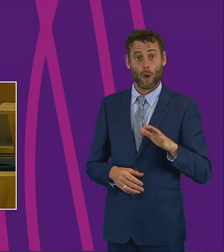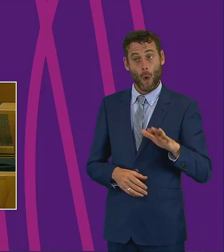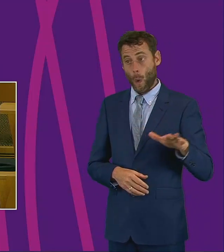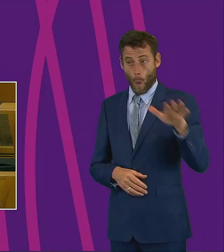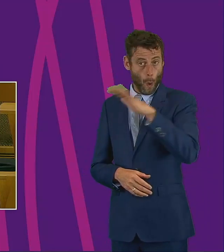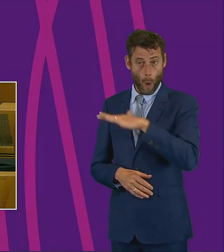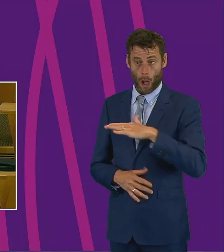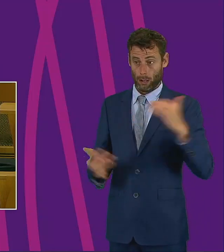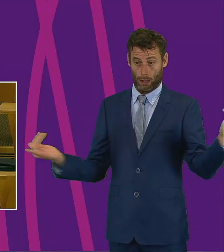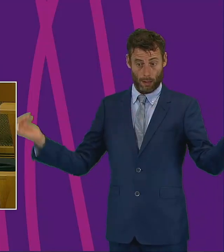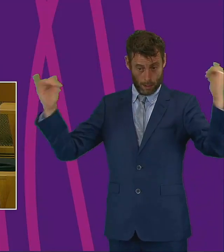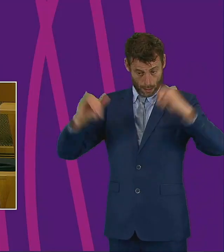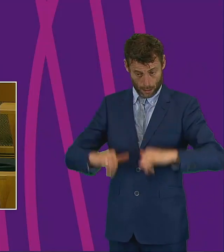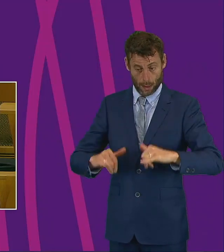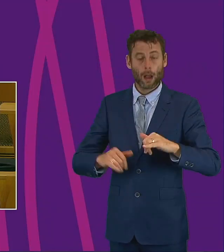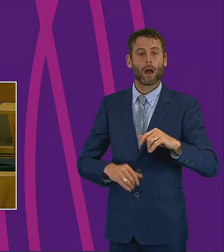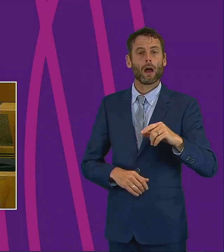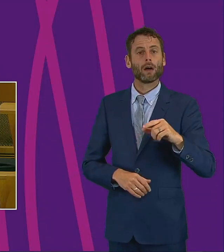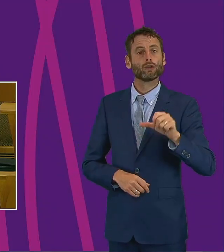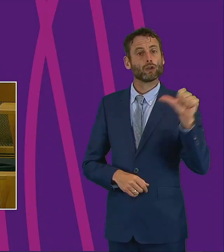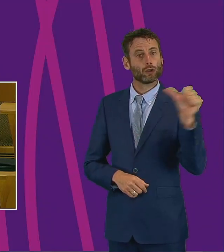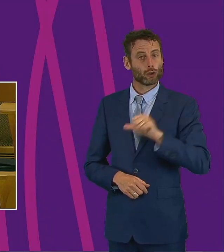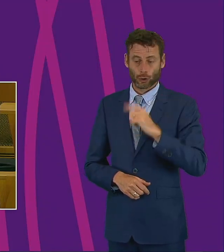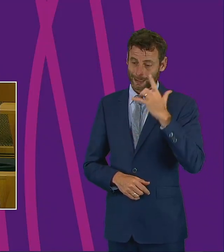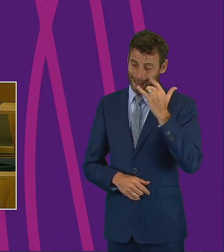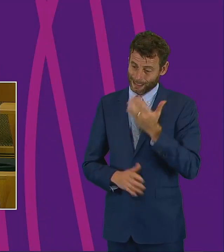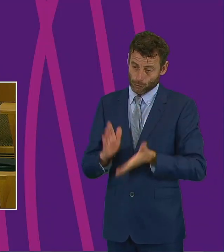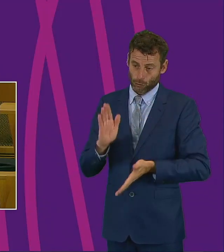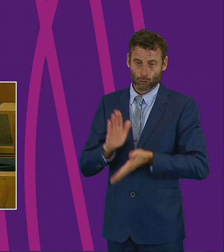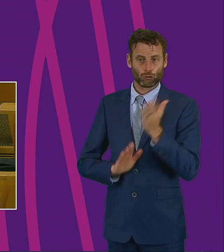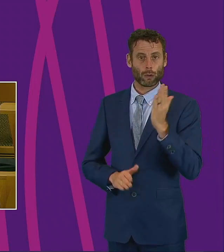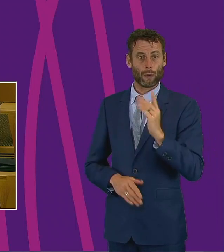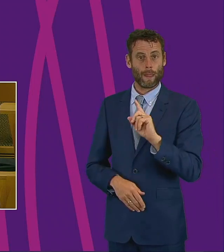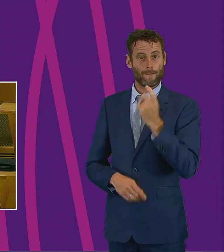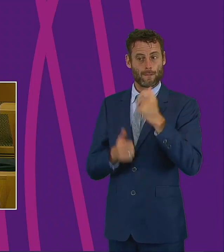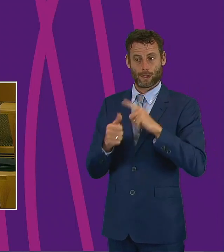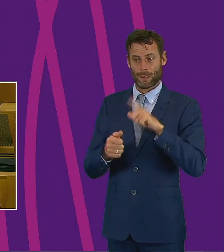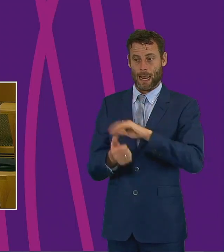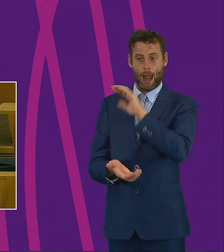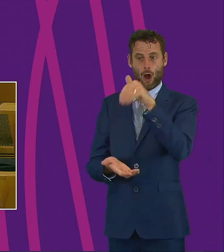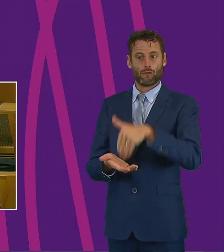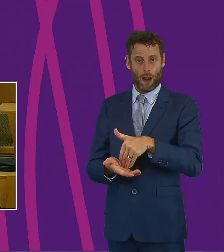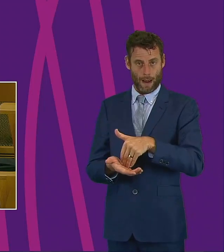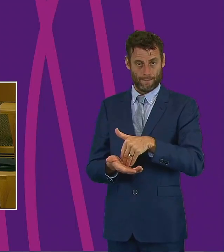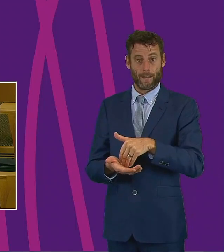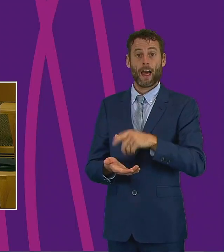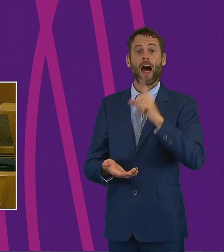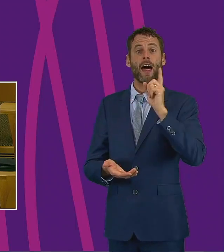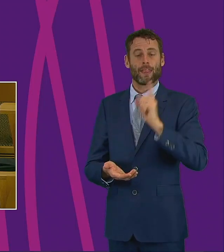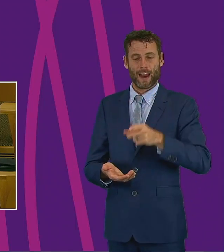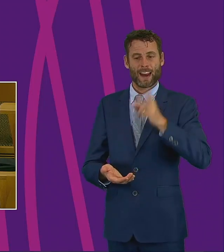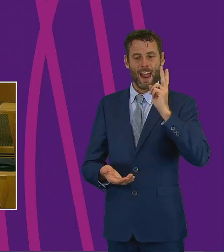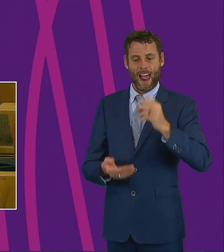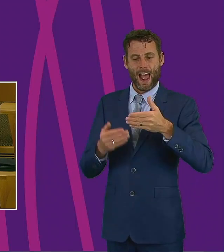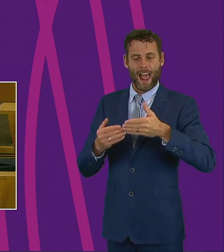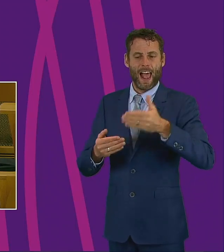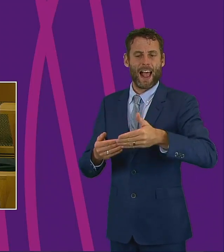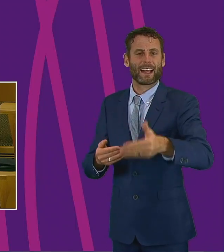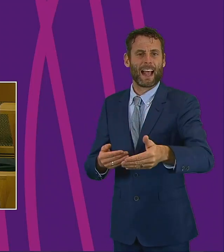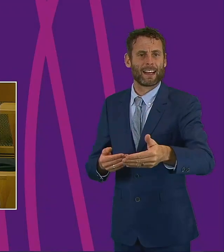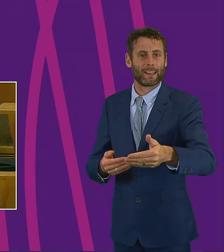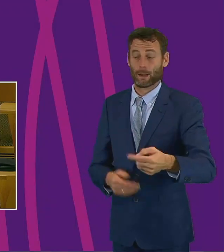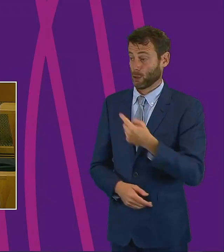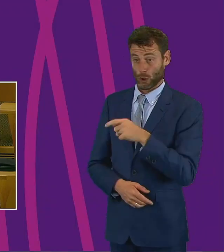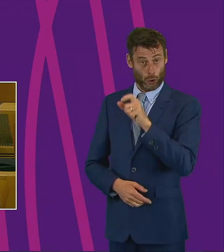1 and day 5, and I've been asking almost every week since. Yet we must wait even longer for the policy. Students